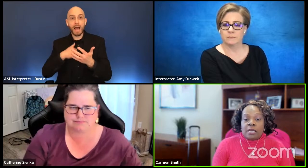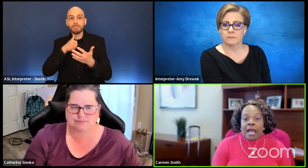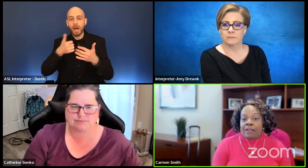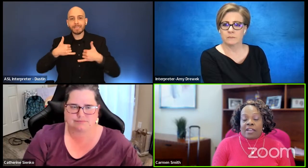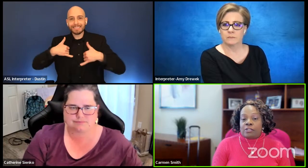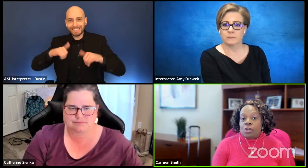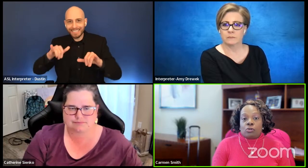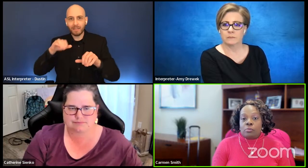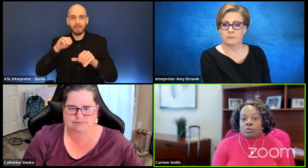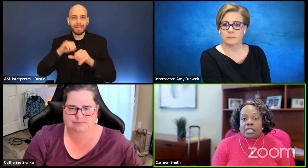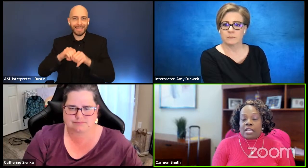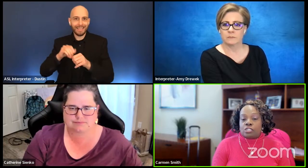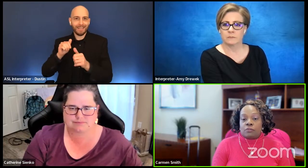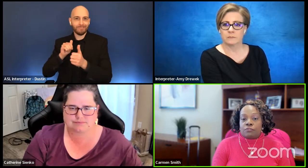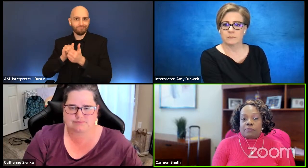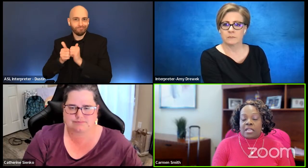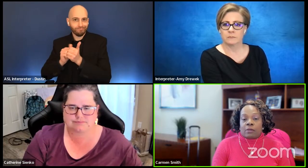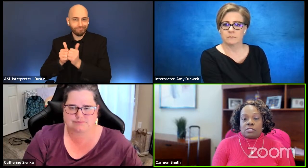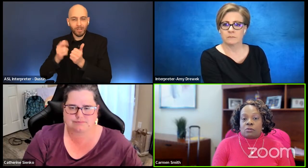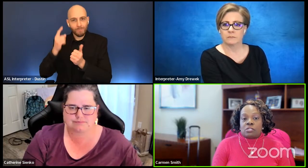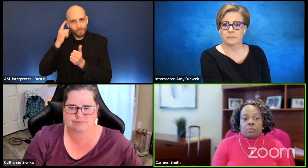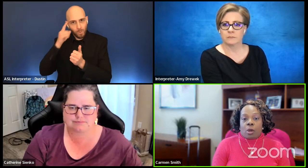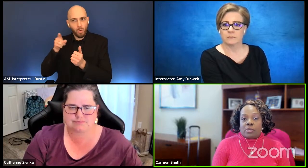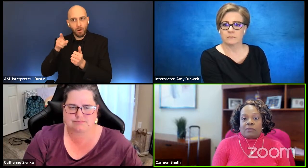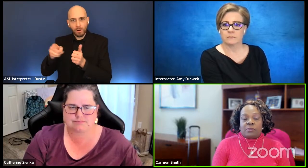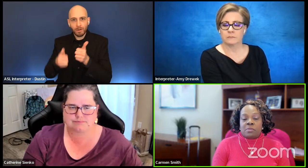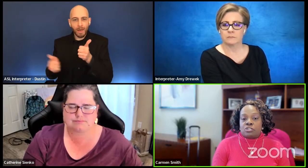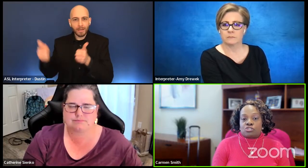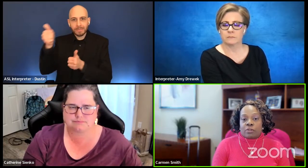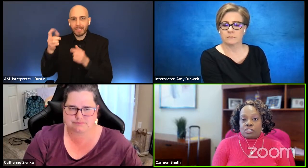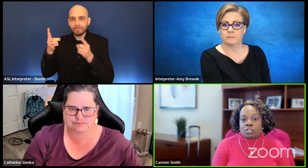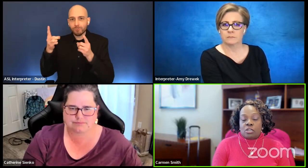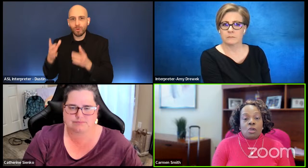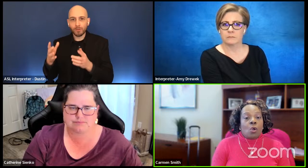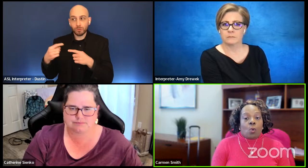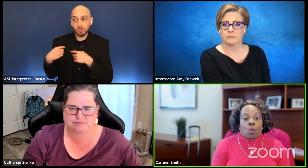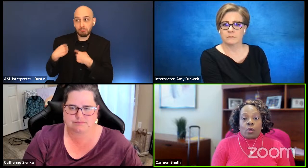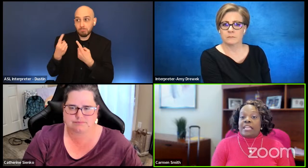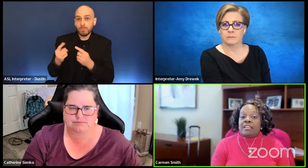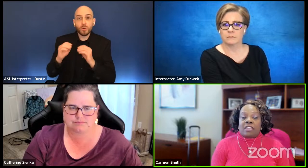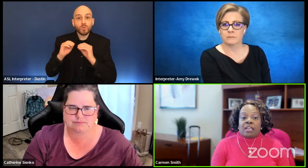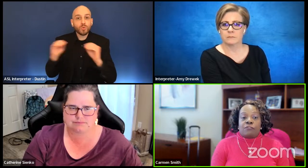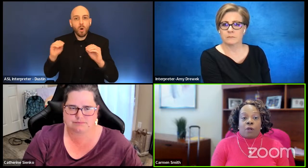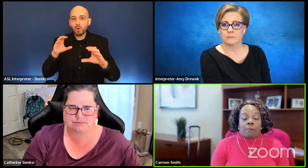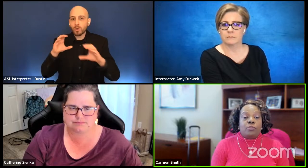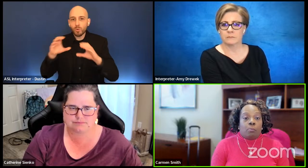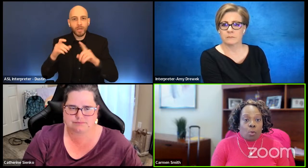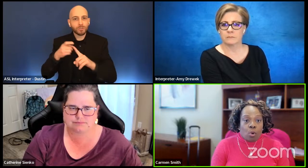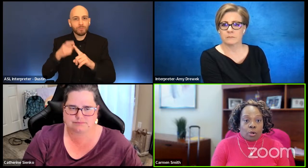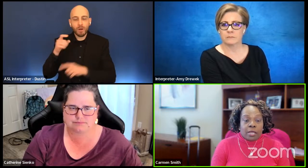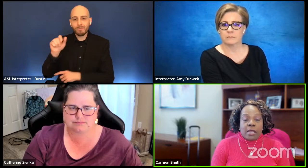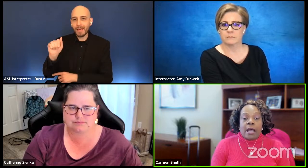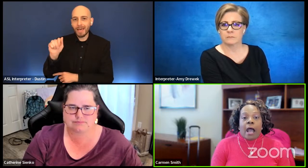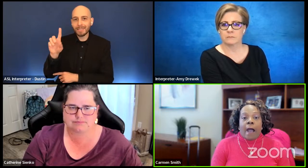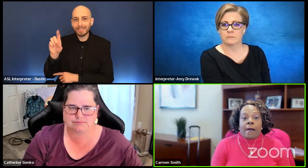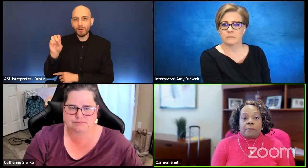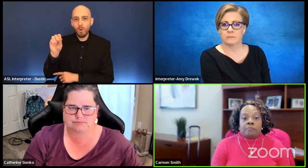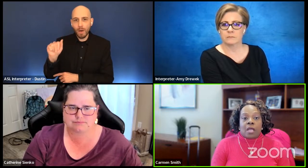director. I've had no communication from the Arizona Department of Administration or anything from the